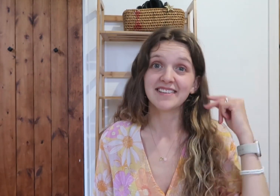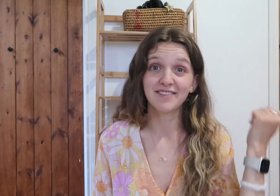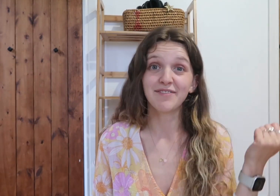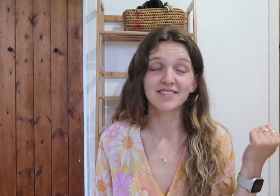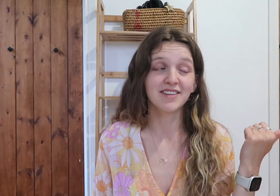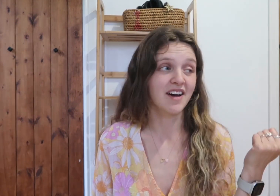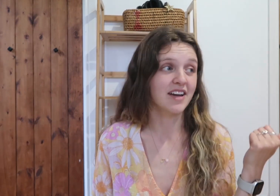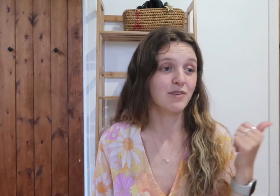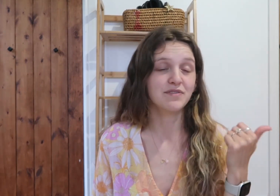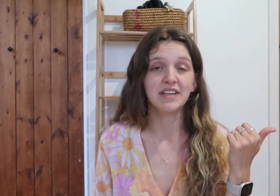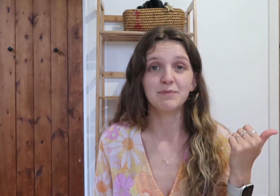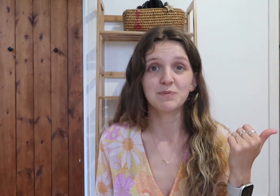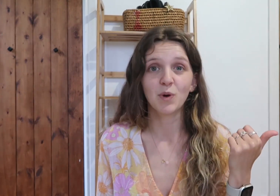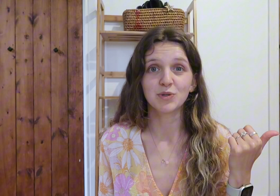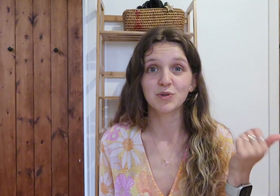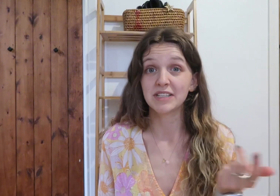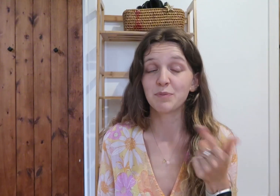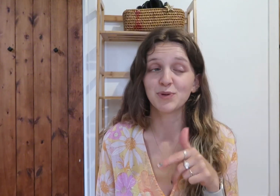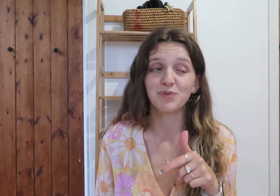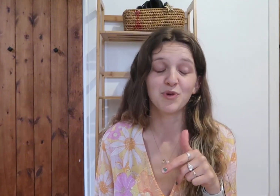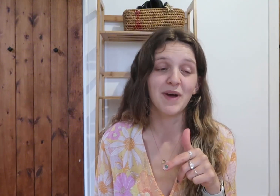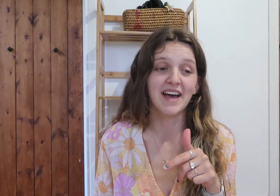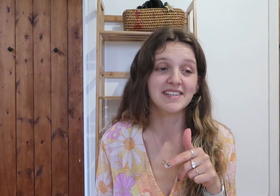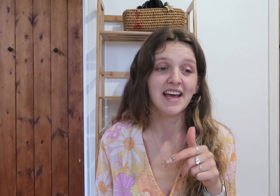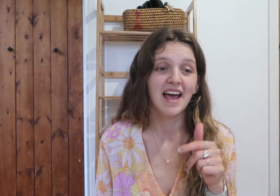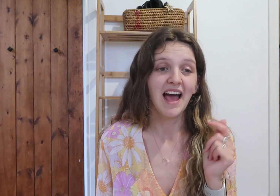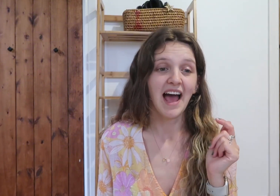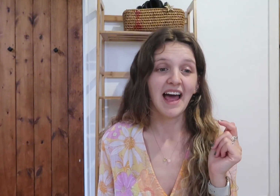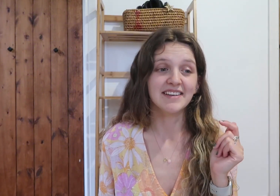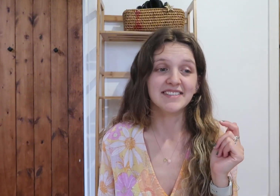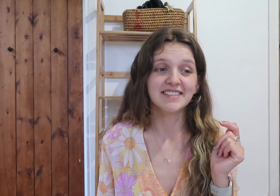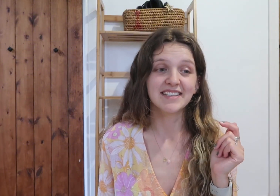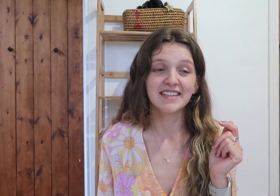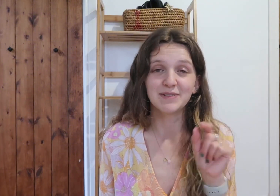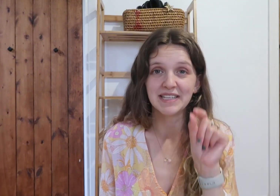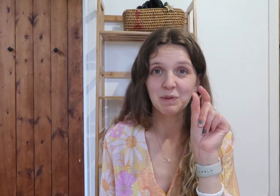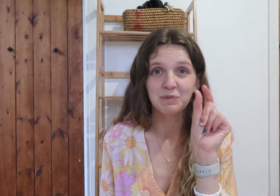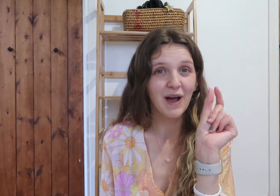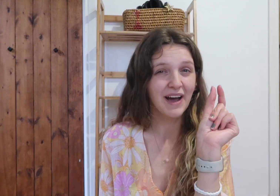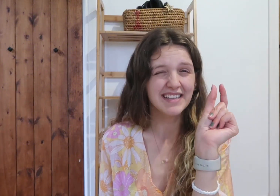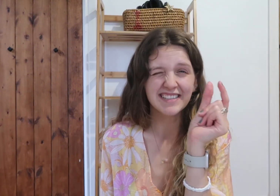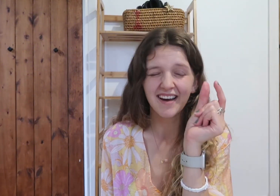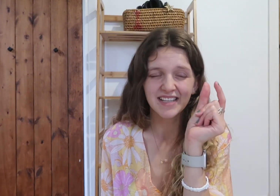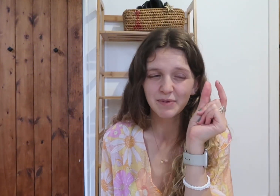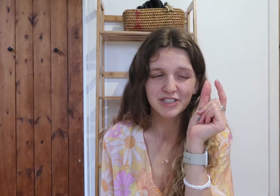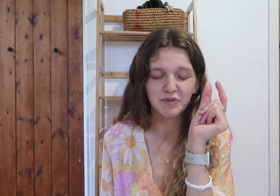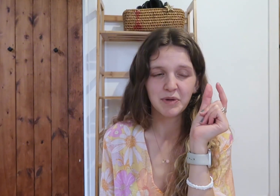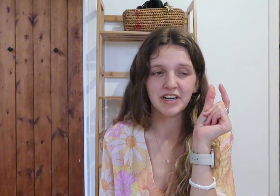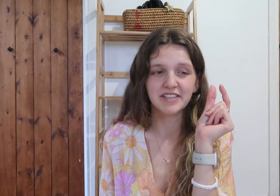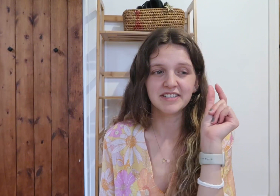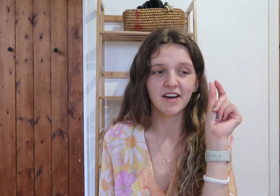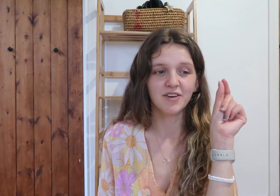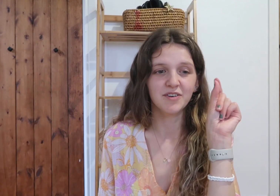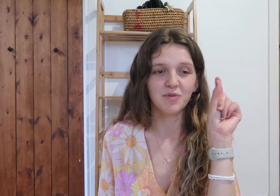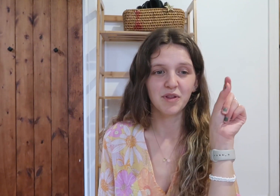in fact tonight I was feeding him his bottle because he has a bottle before bed, and there's a little tiny picture of a bird on one of the